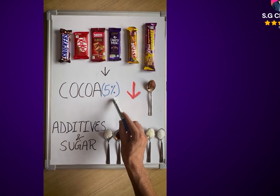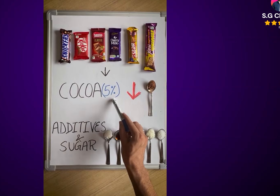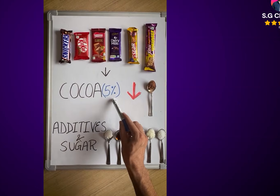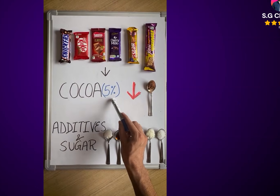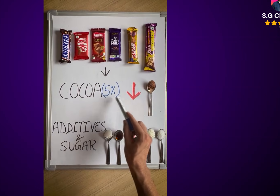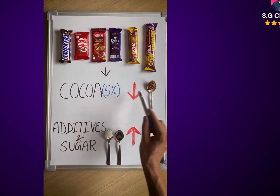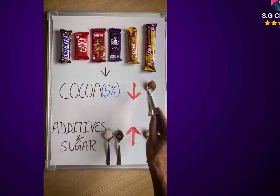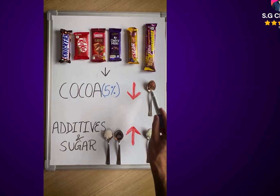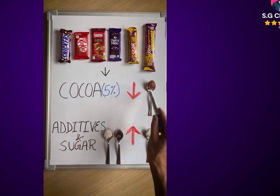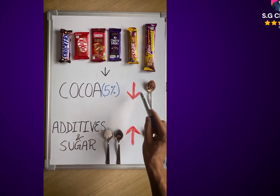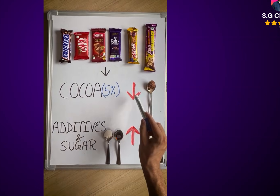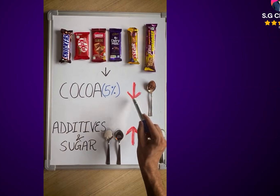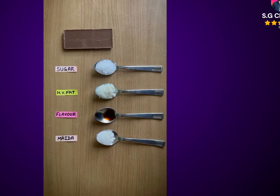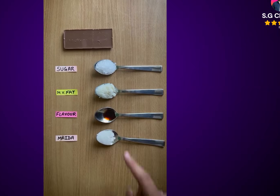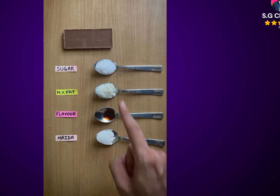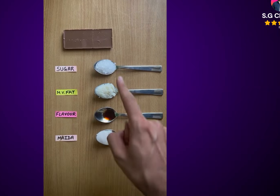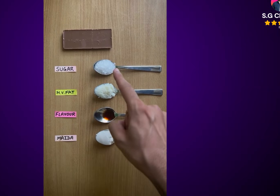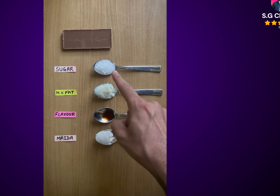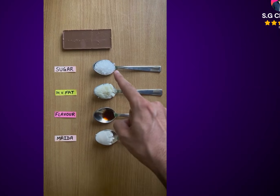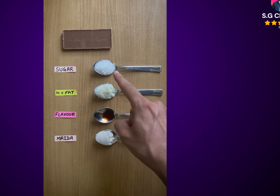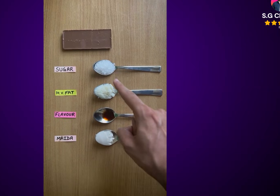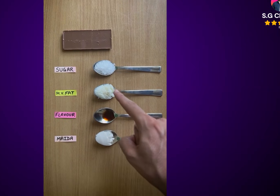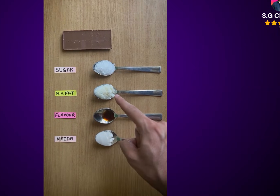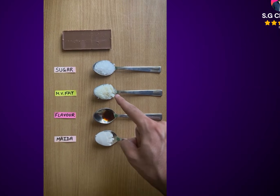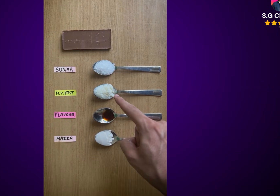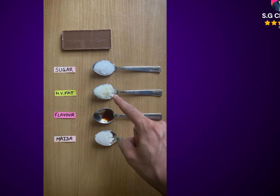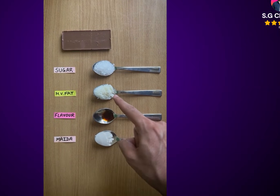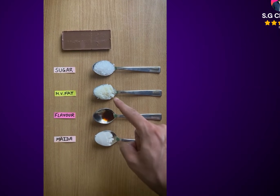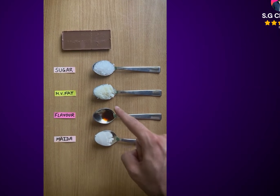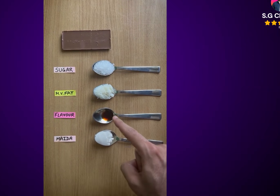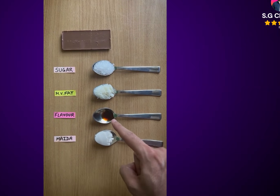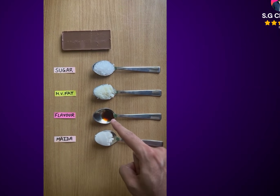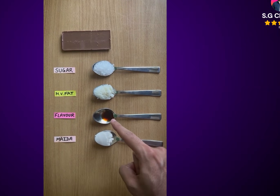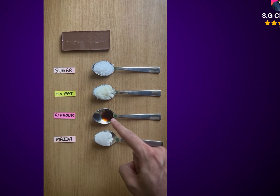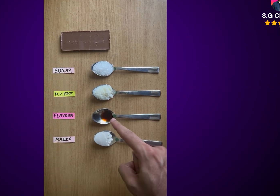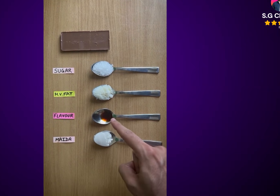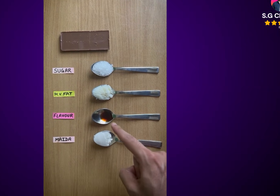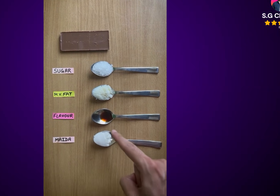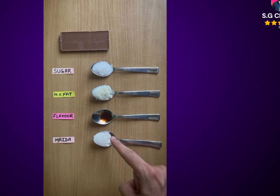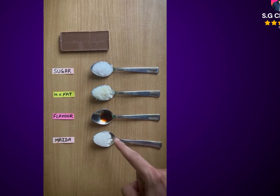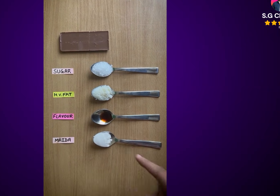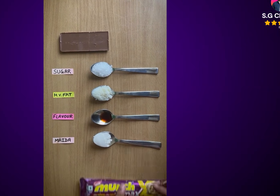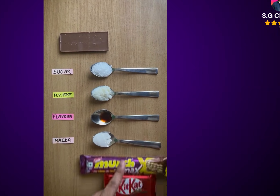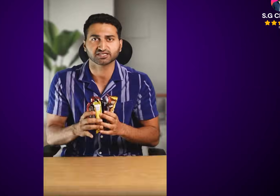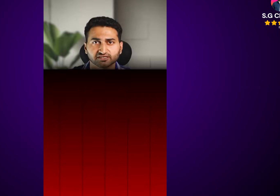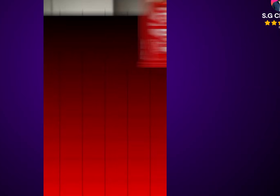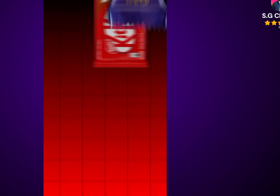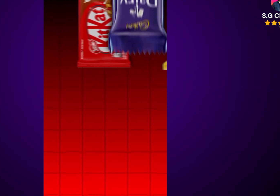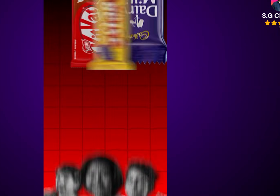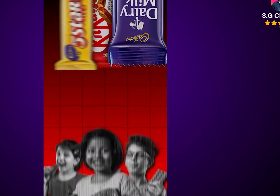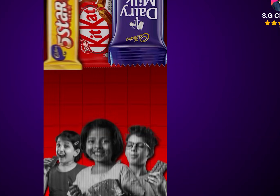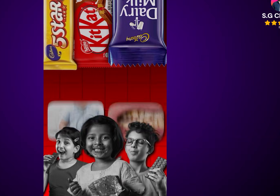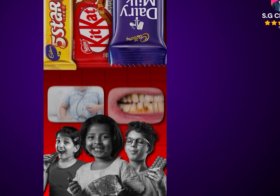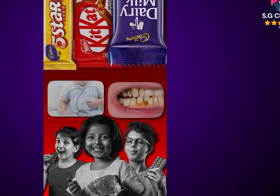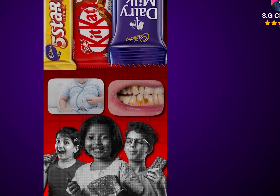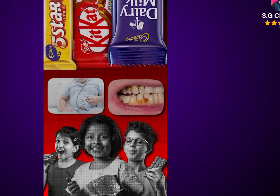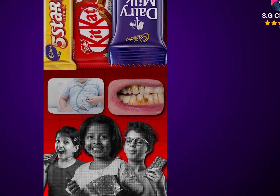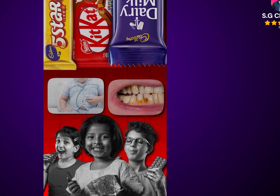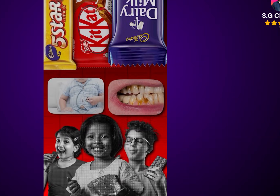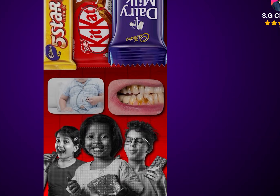brands. Local craft brands like Mason and Co, Navalona, or Cascade often use organic cocoa and avoid